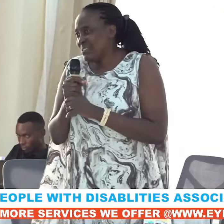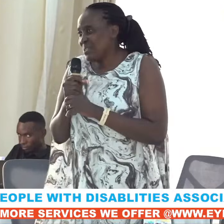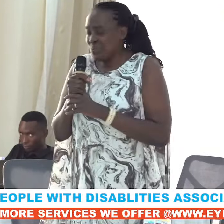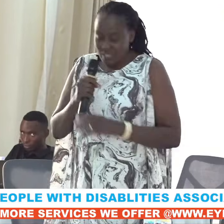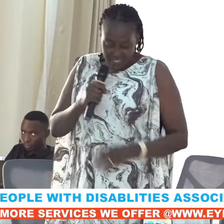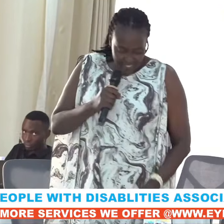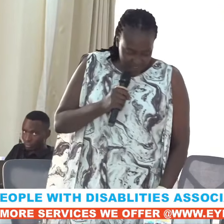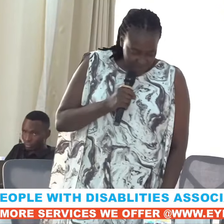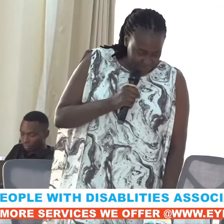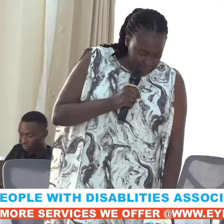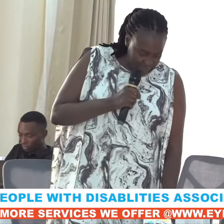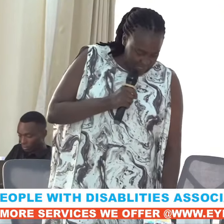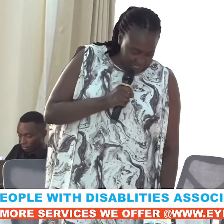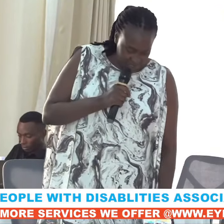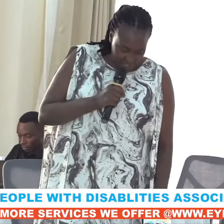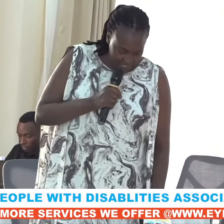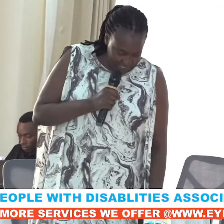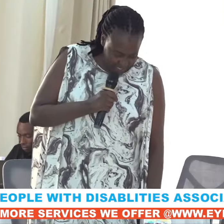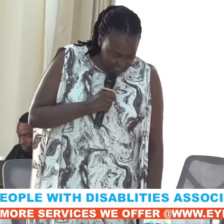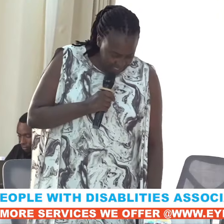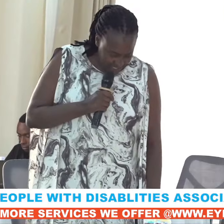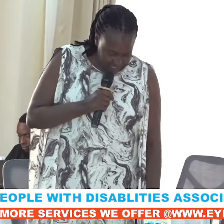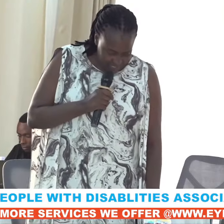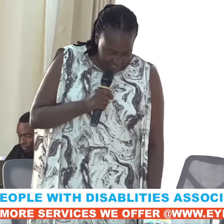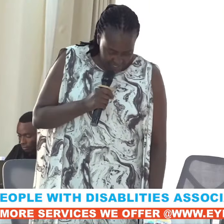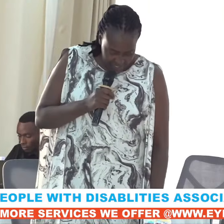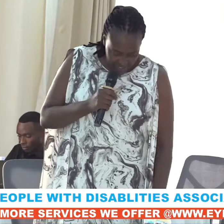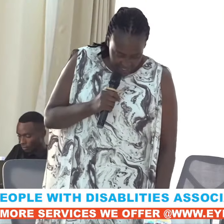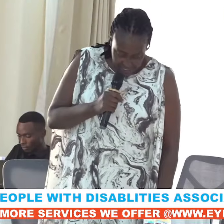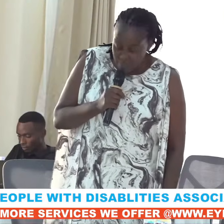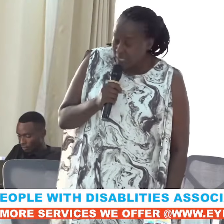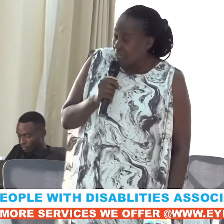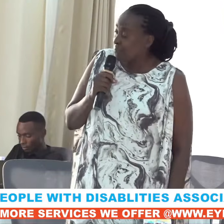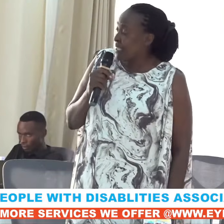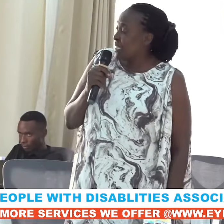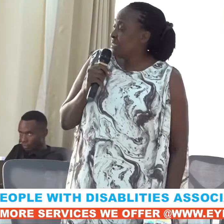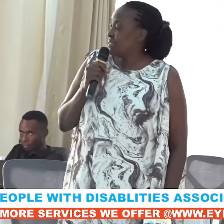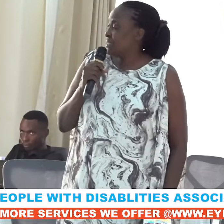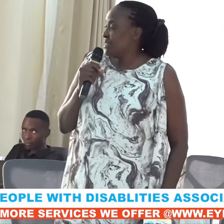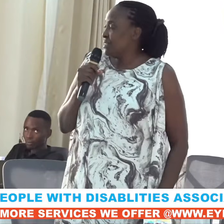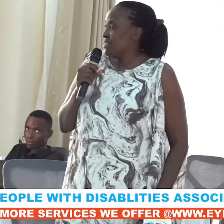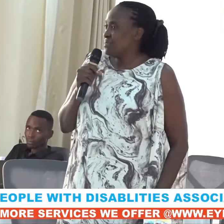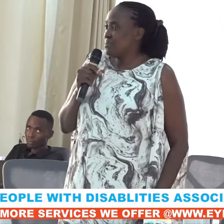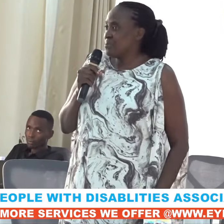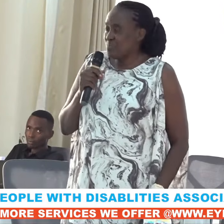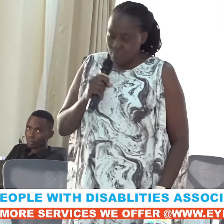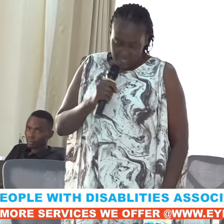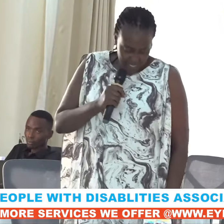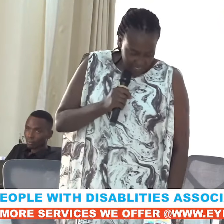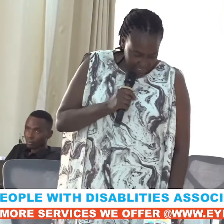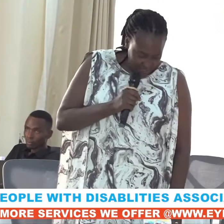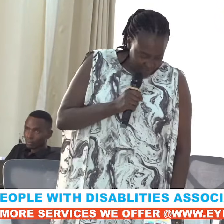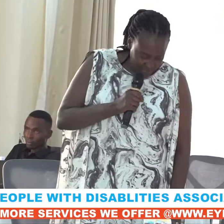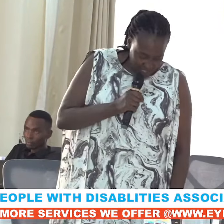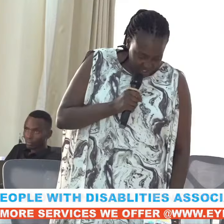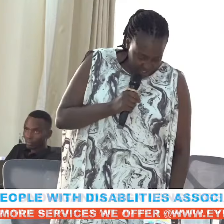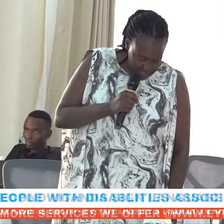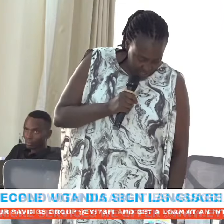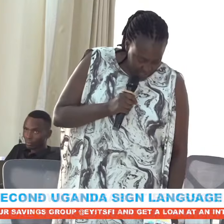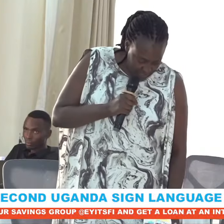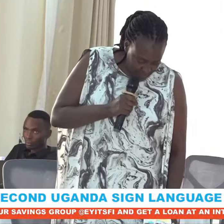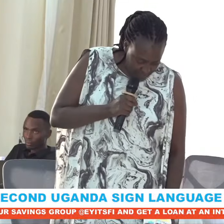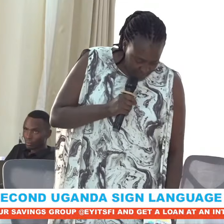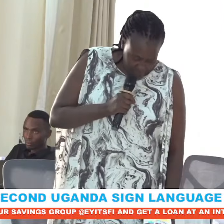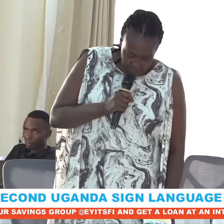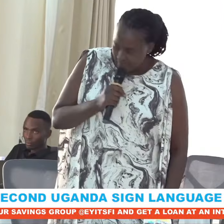I wish to welcome the DVC Academic Affairs for representing the Vice